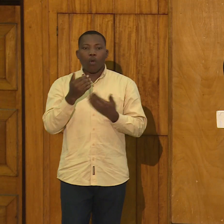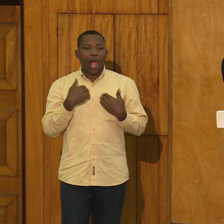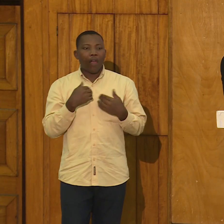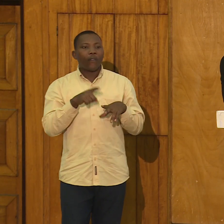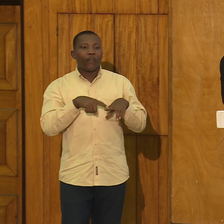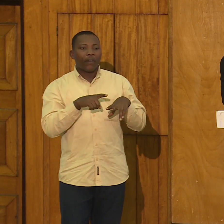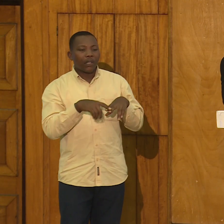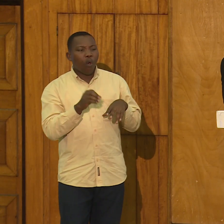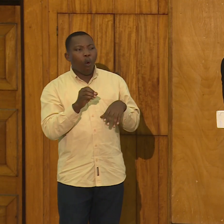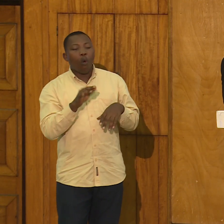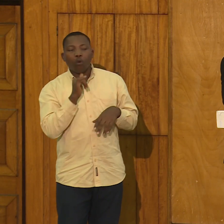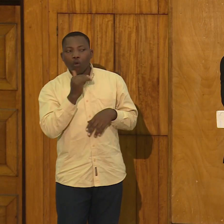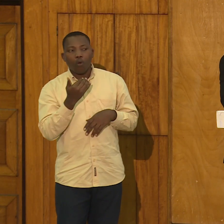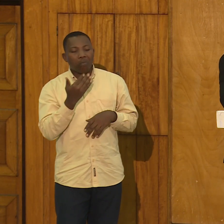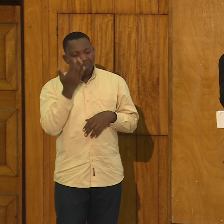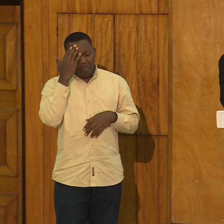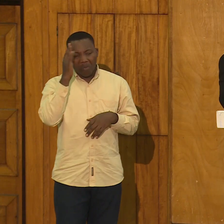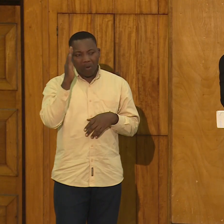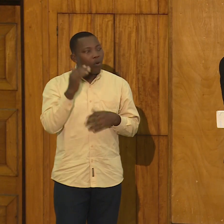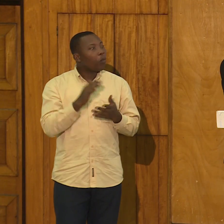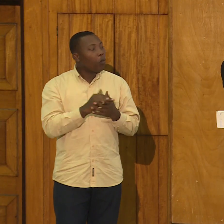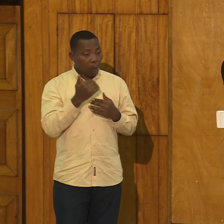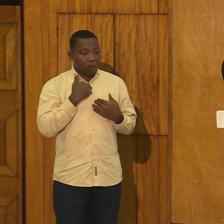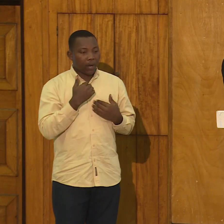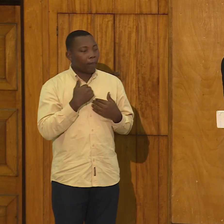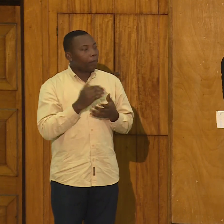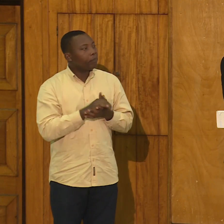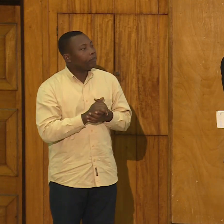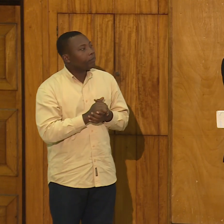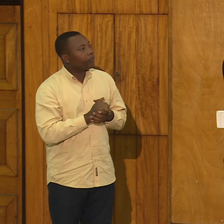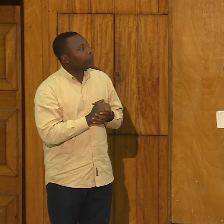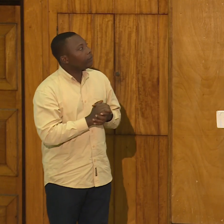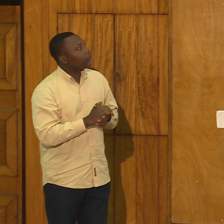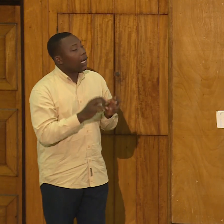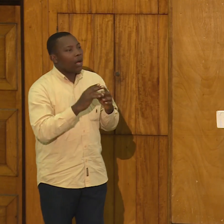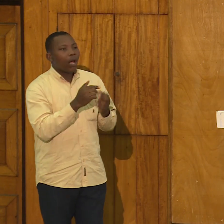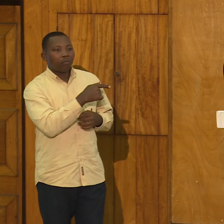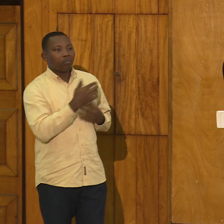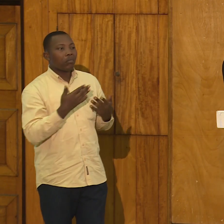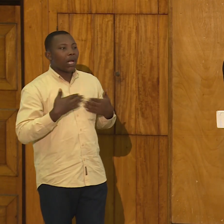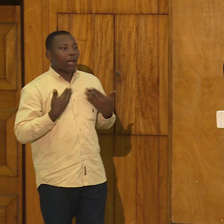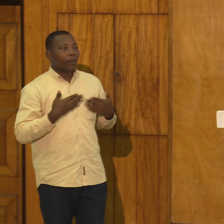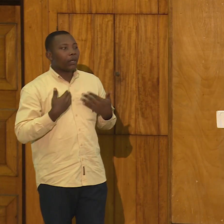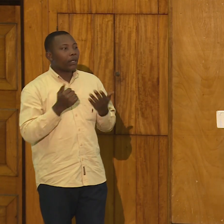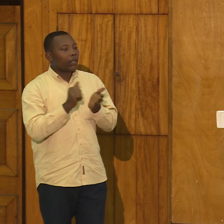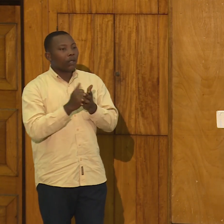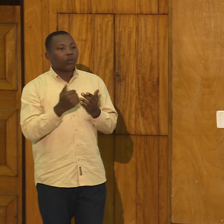that we are working at with, and we are happy that also we're looking at the